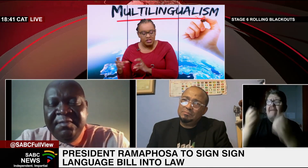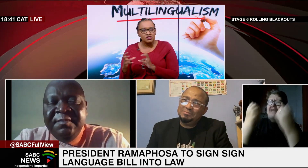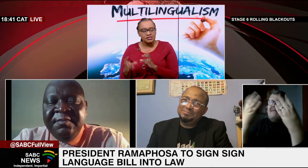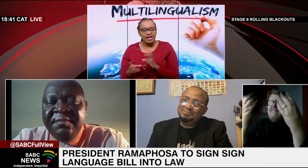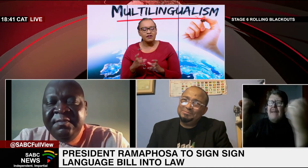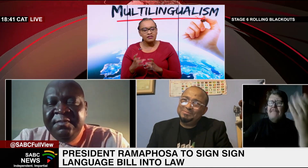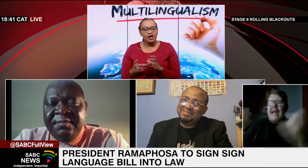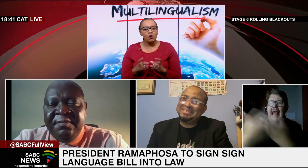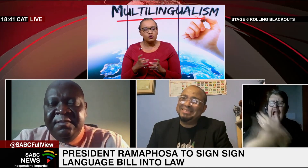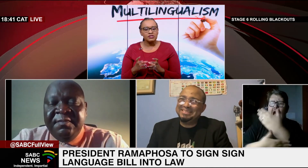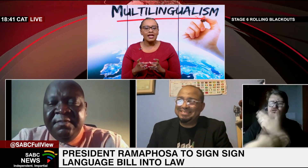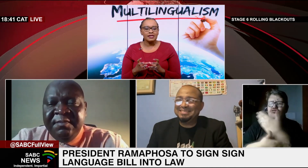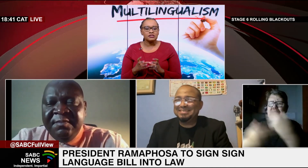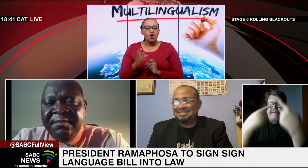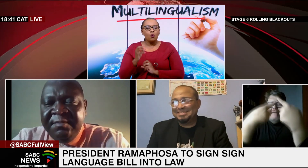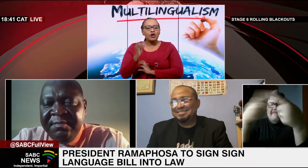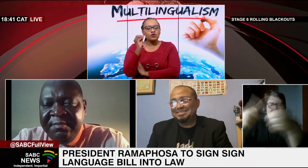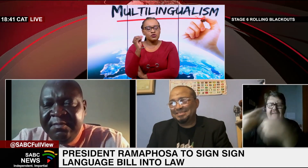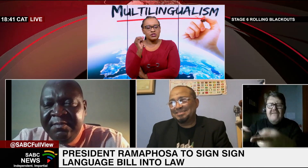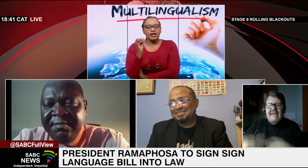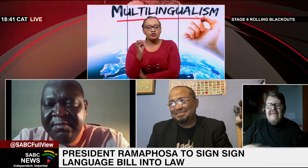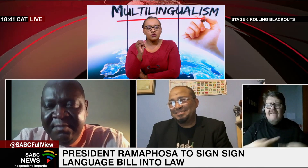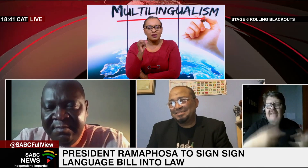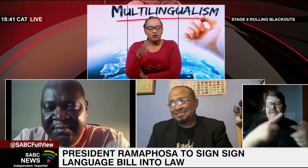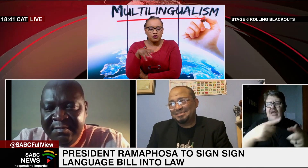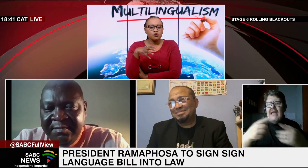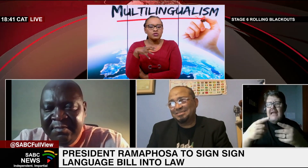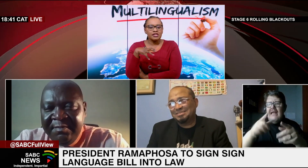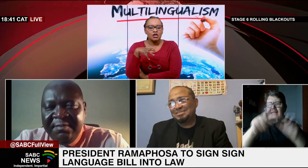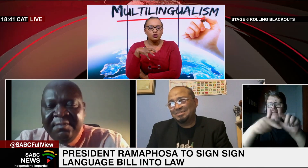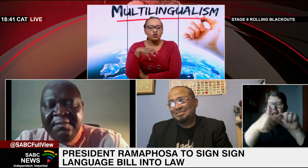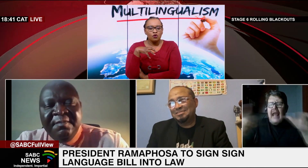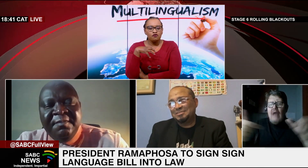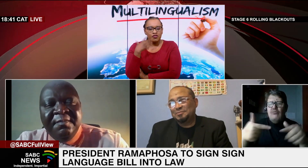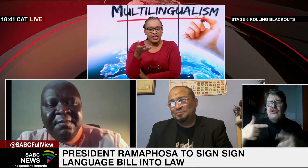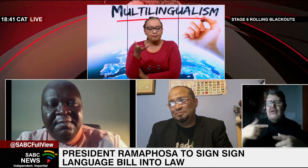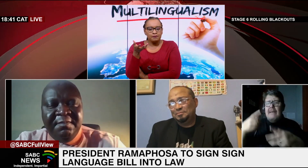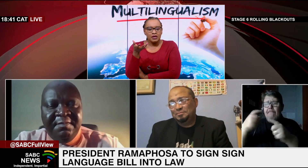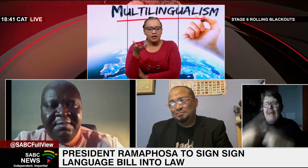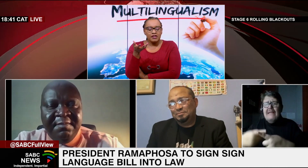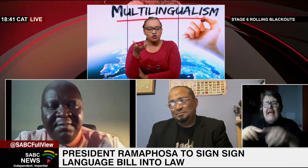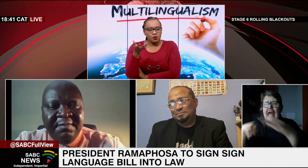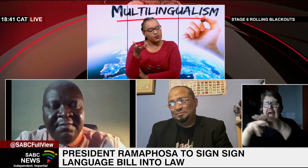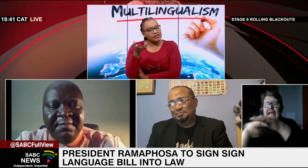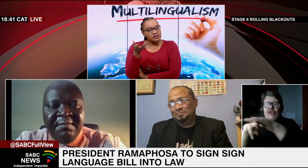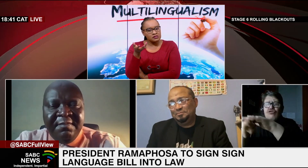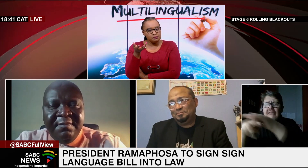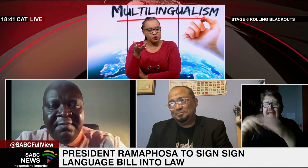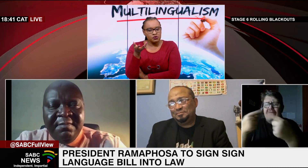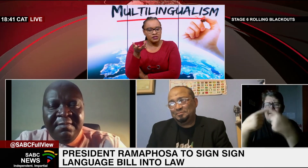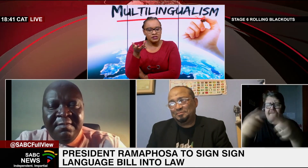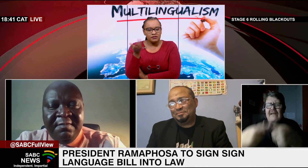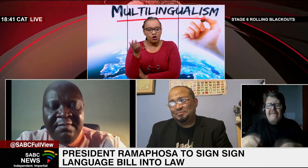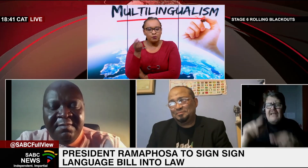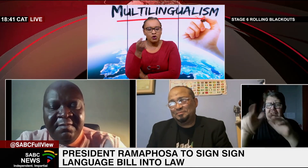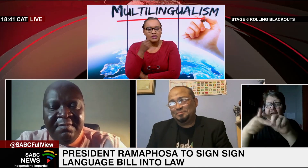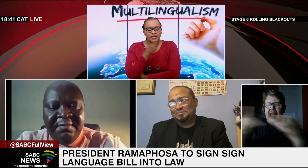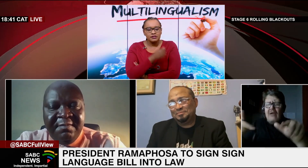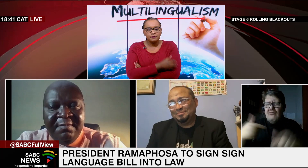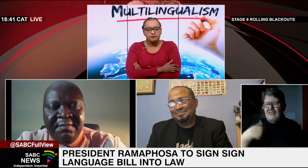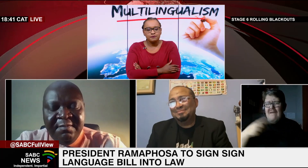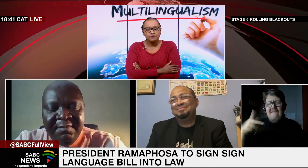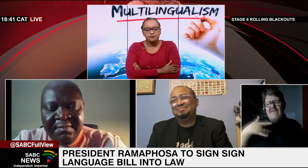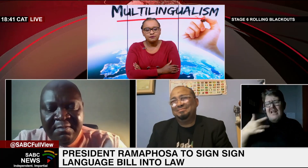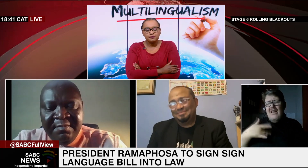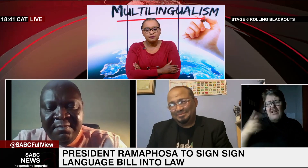and regions having their own dialects. What do you say to some of those that, for them, they don't think this is important and they're opposing